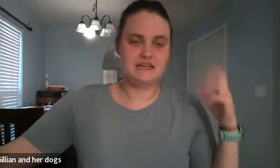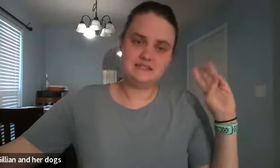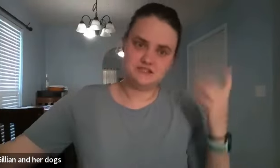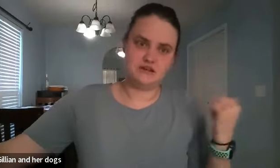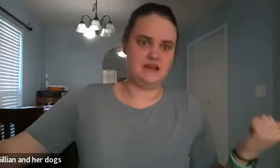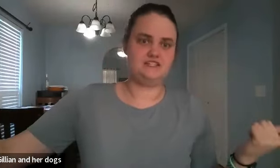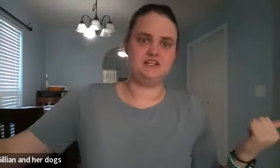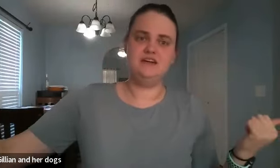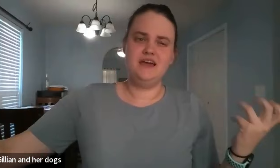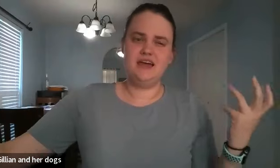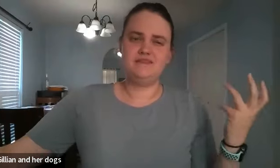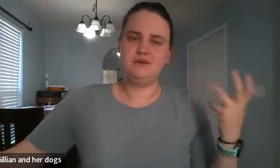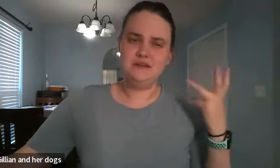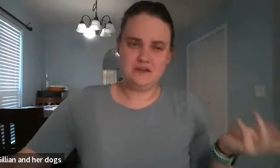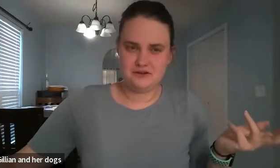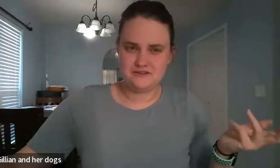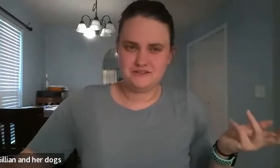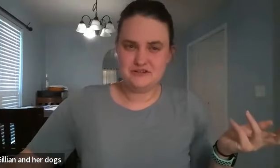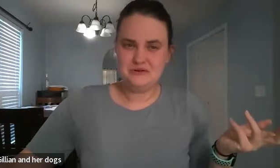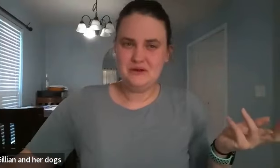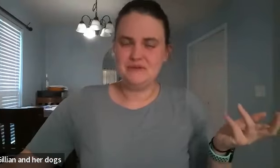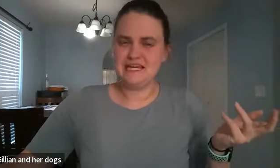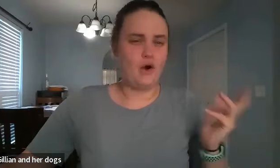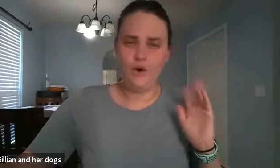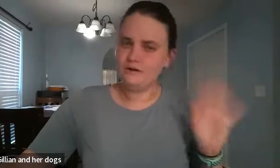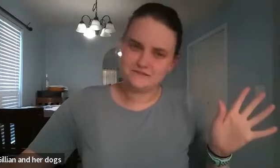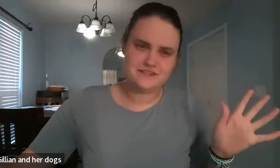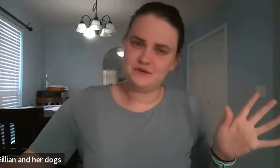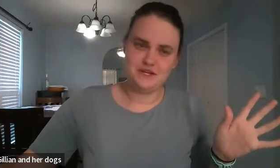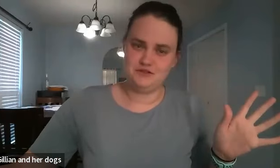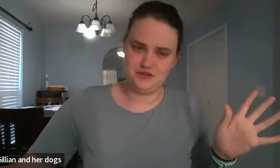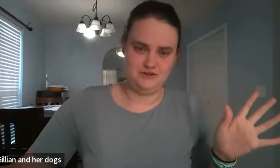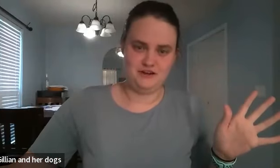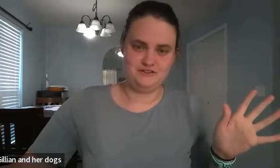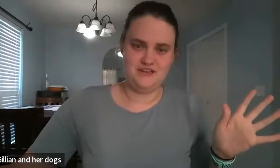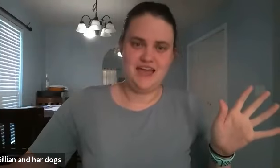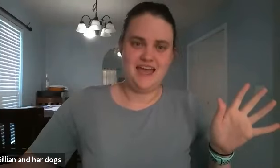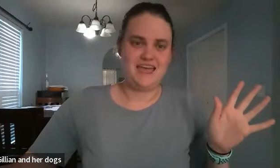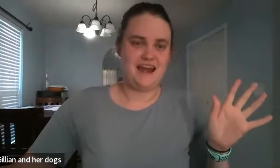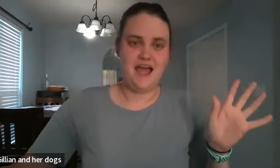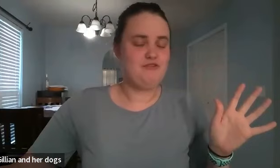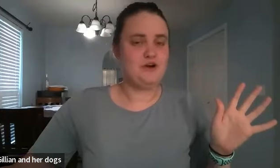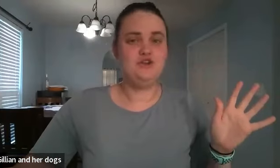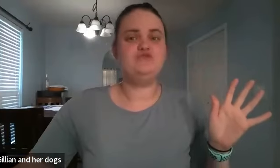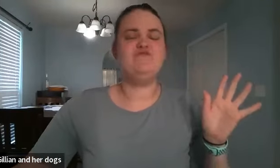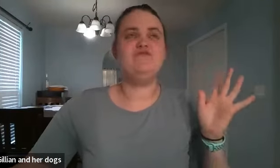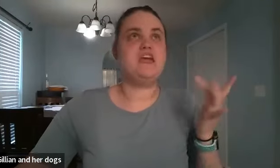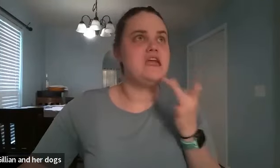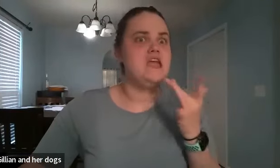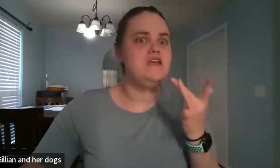had 6th grade last year, and we could go to the zoo, but it's a whole different thing when you go with 3rd graders. And I have one whose